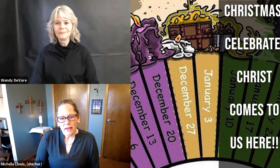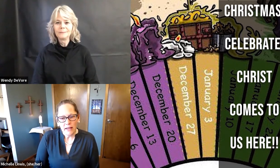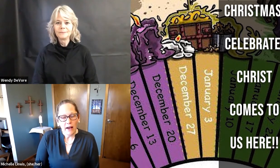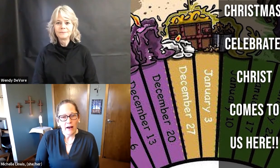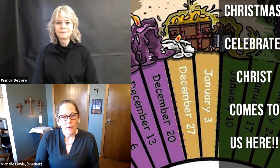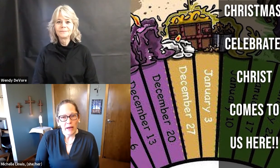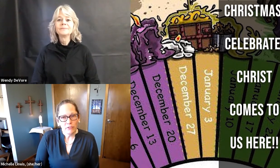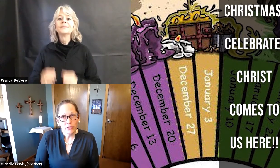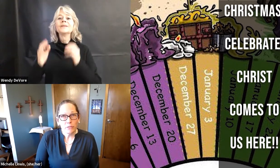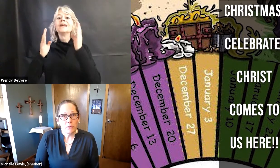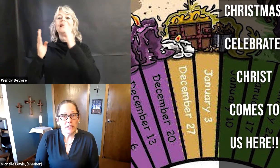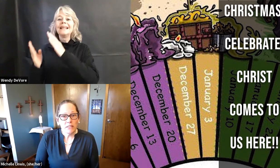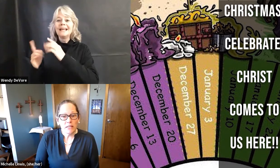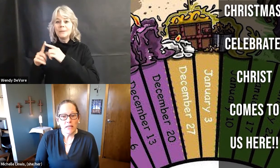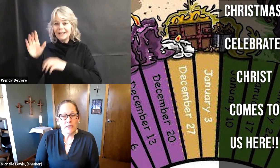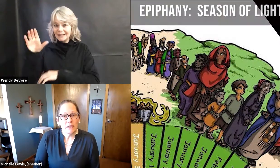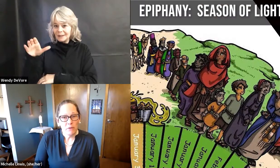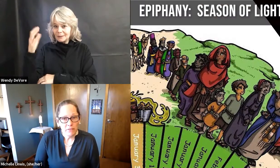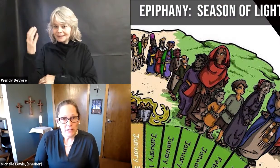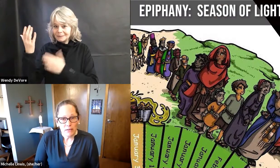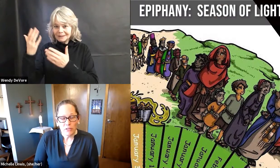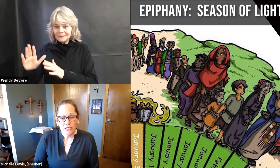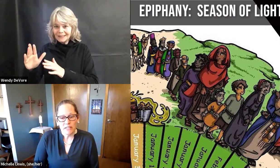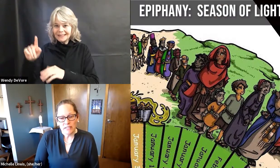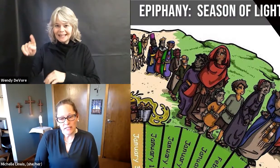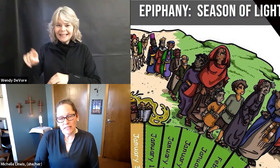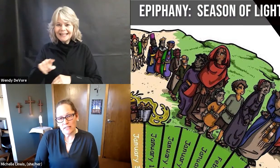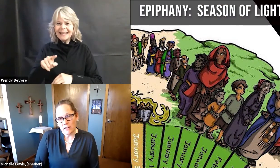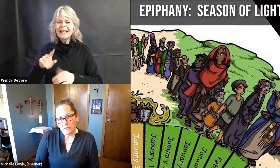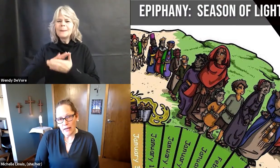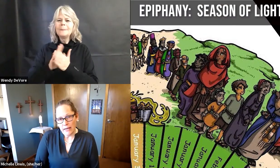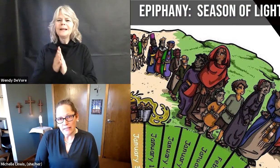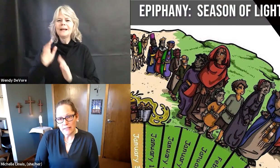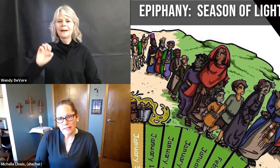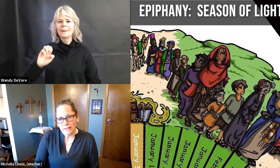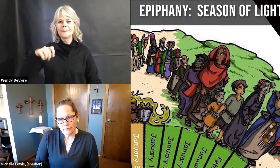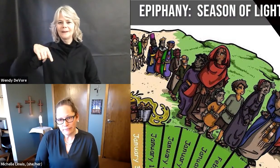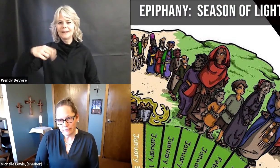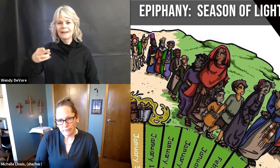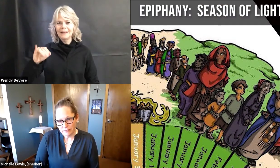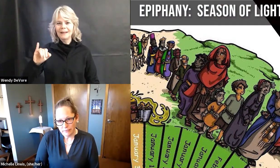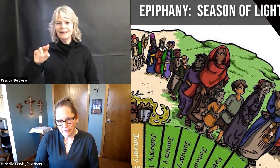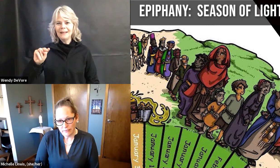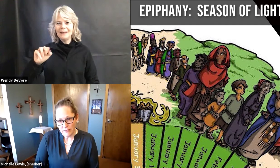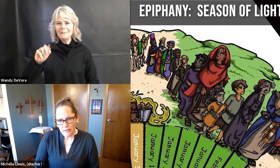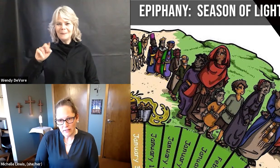And then after Christmas is Epiphany, which is the season of light.